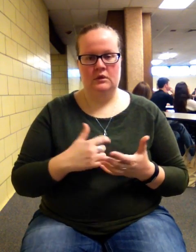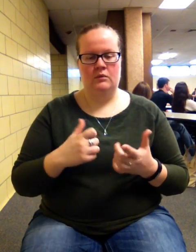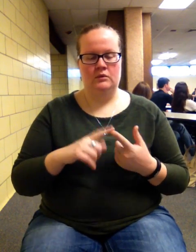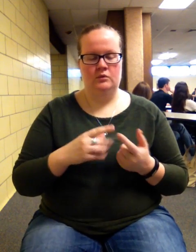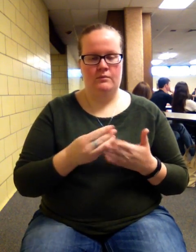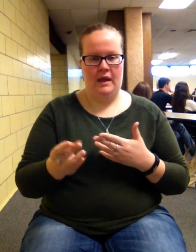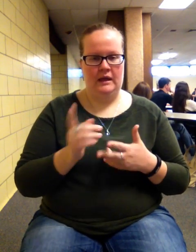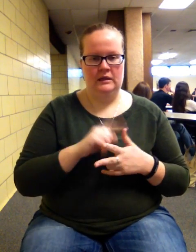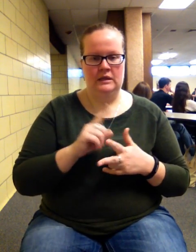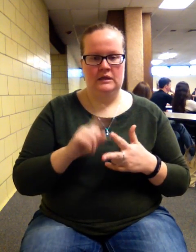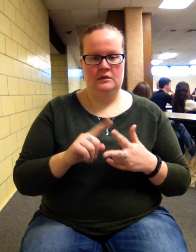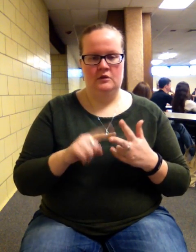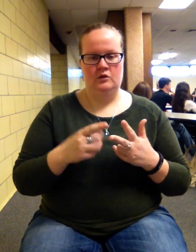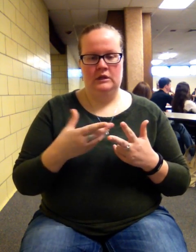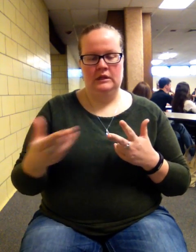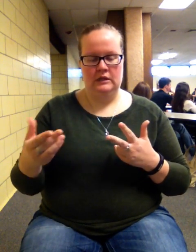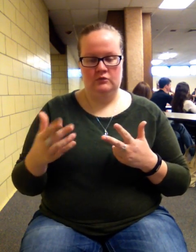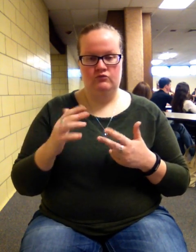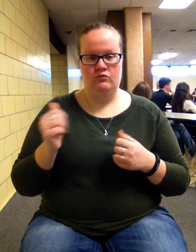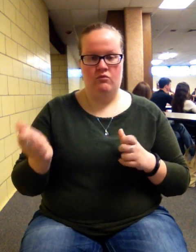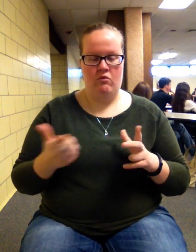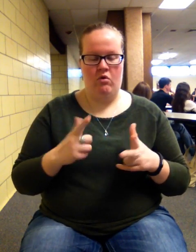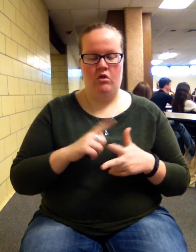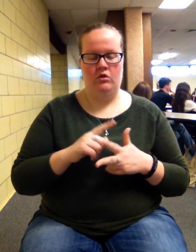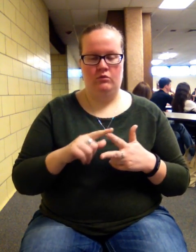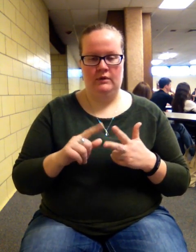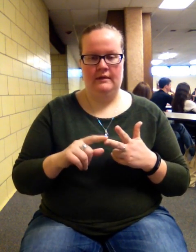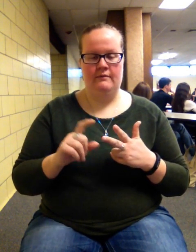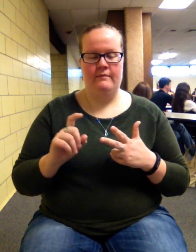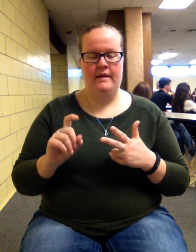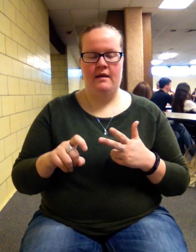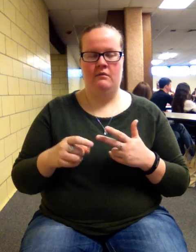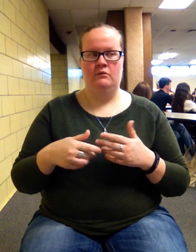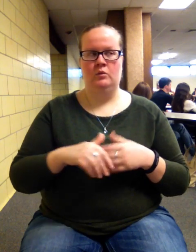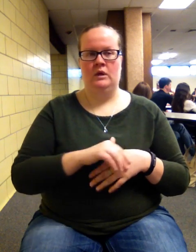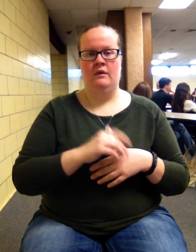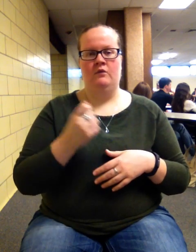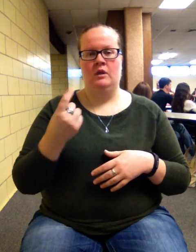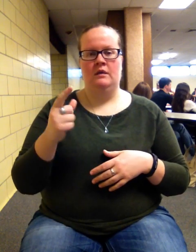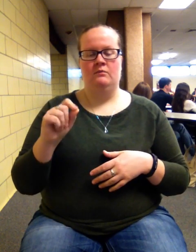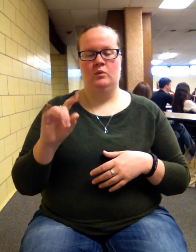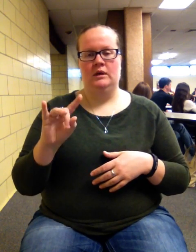3 items, all 3 of them would have to cover 11.8%.